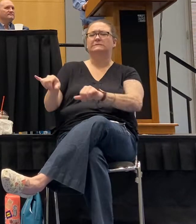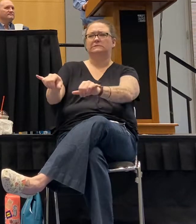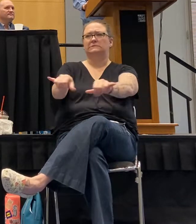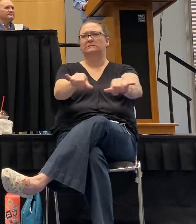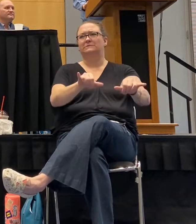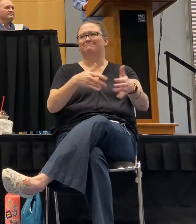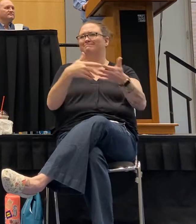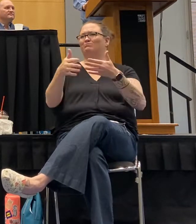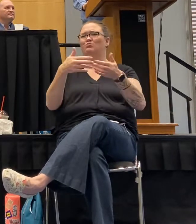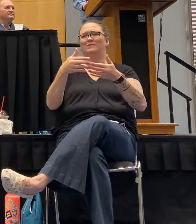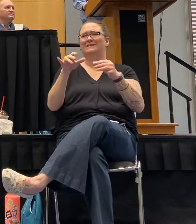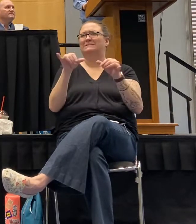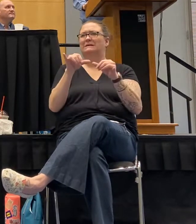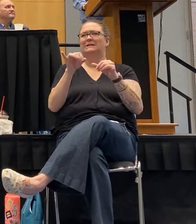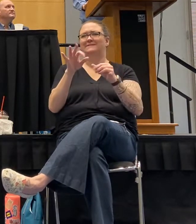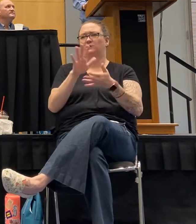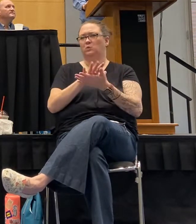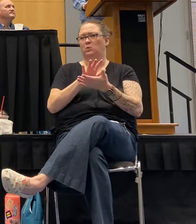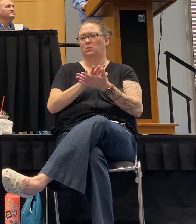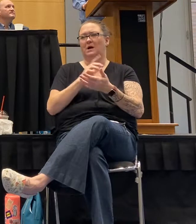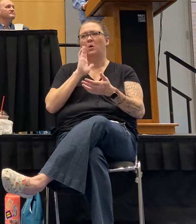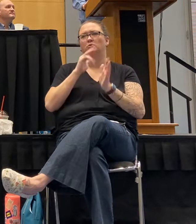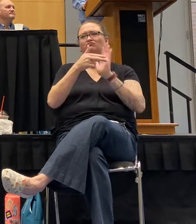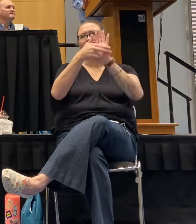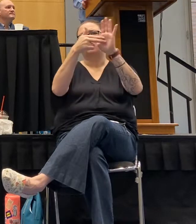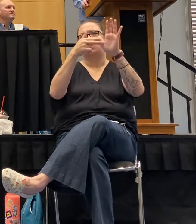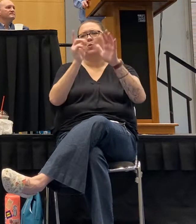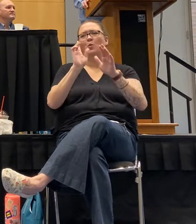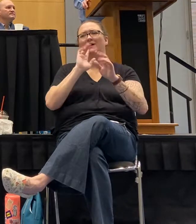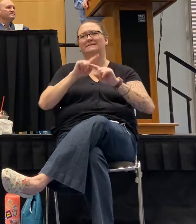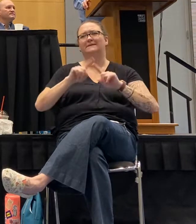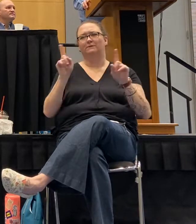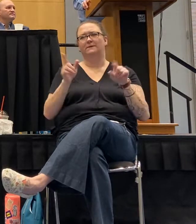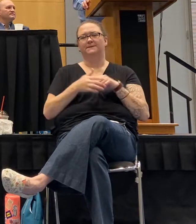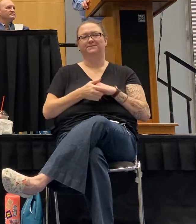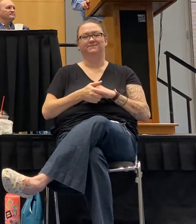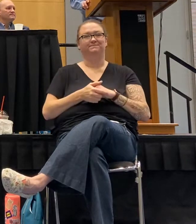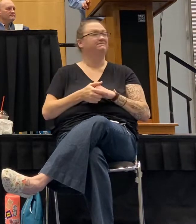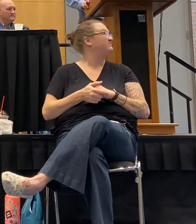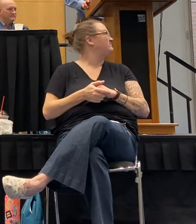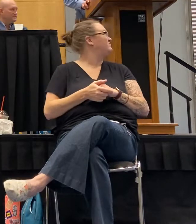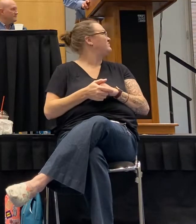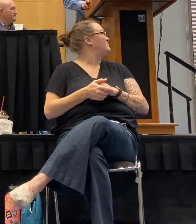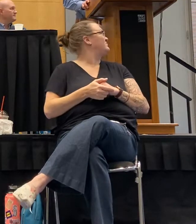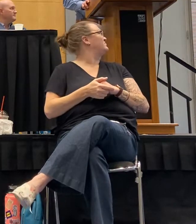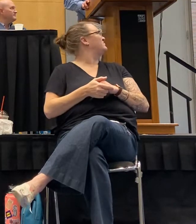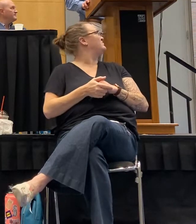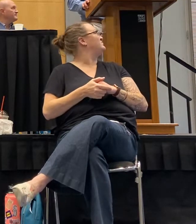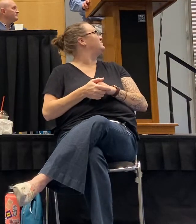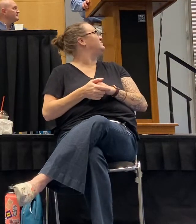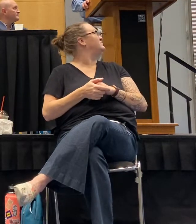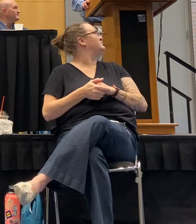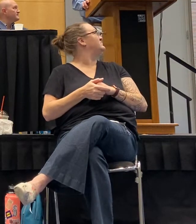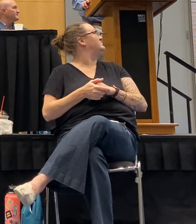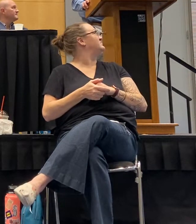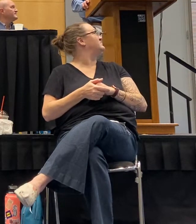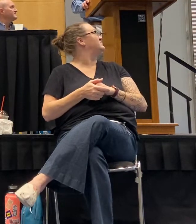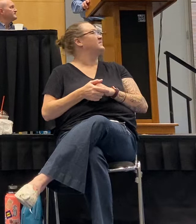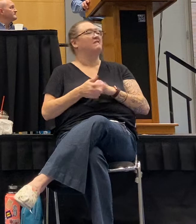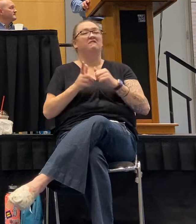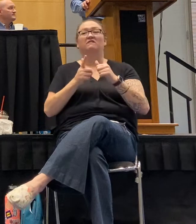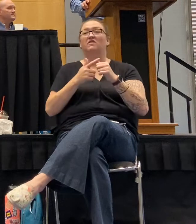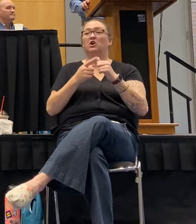of the size of the institution. And I'll highlight areas where they might be different. Okay, so first we start off